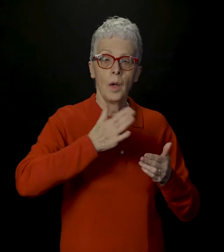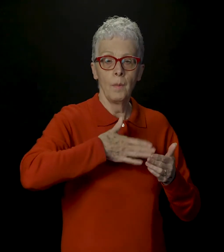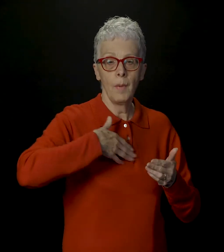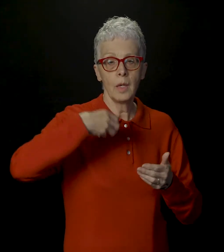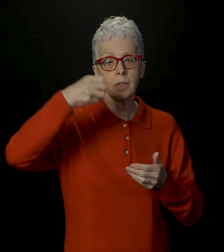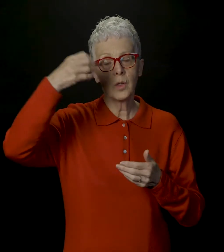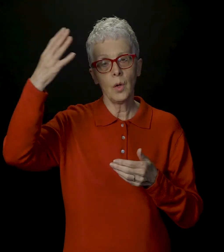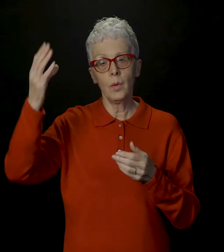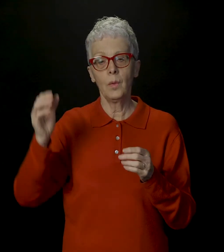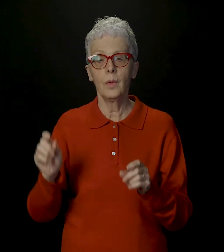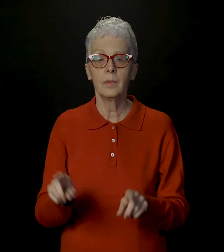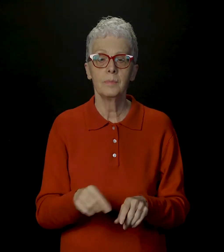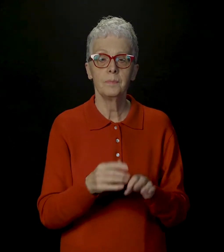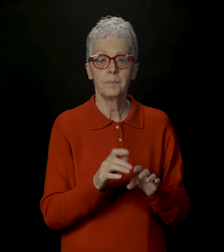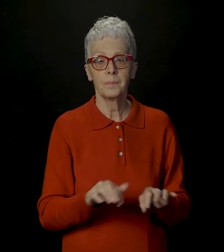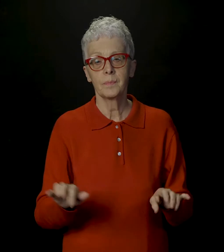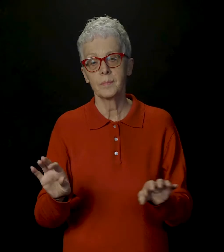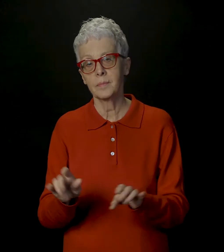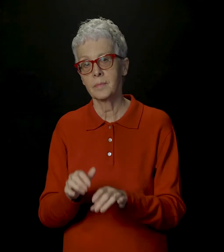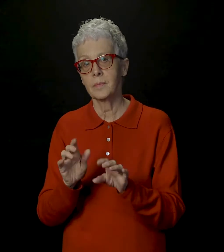my song